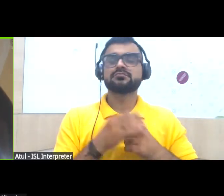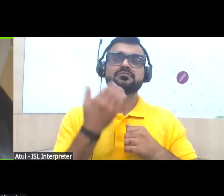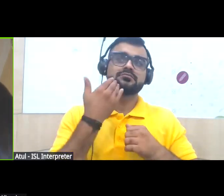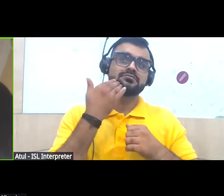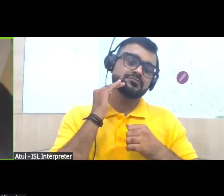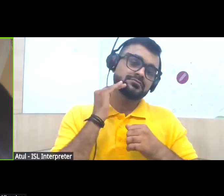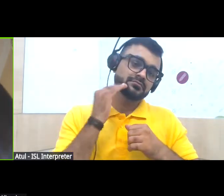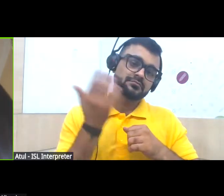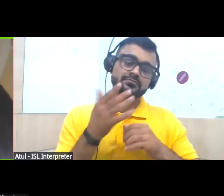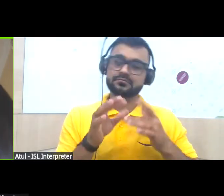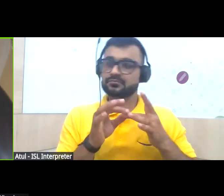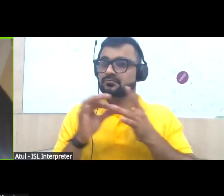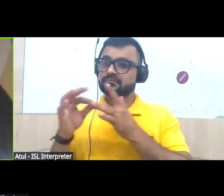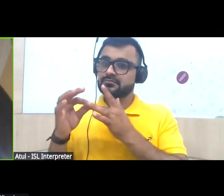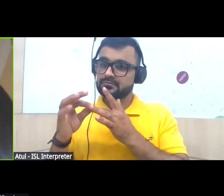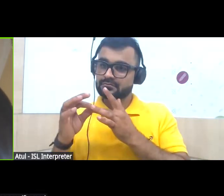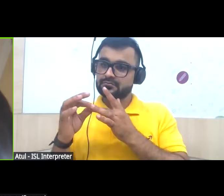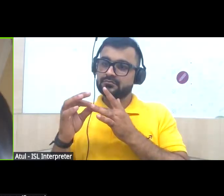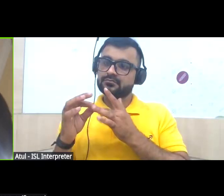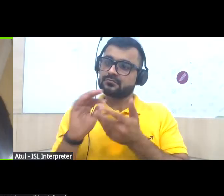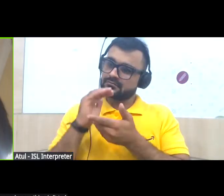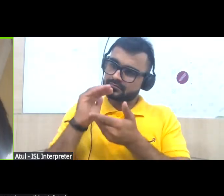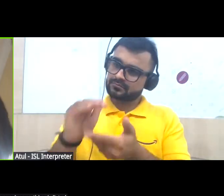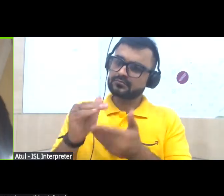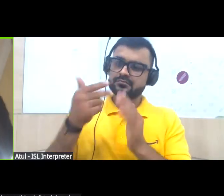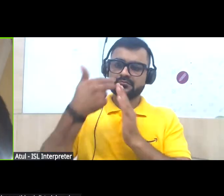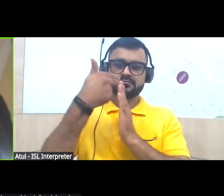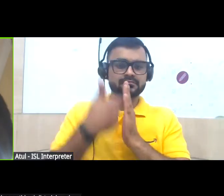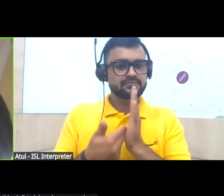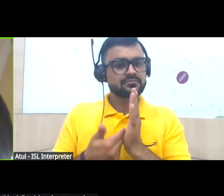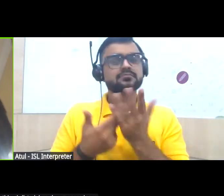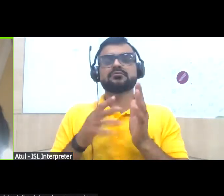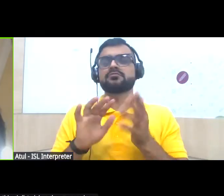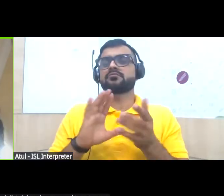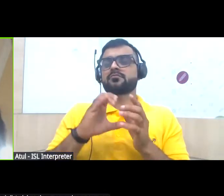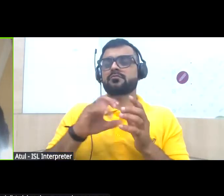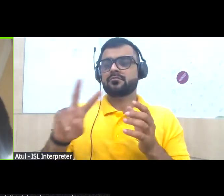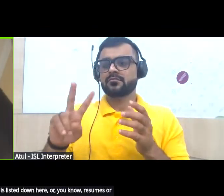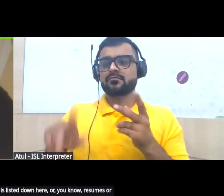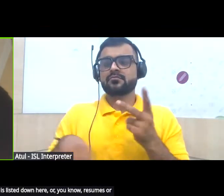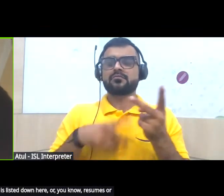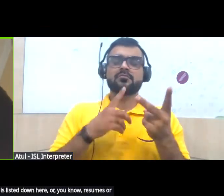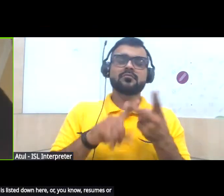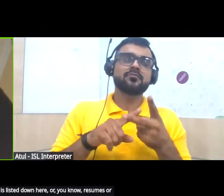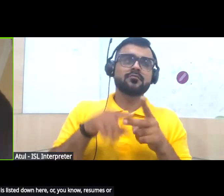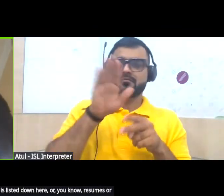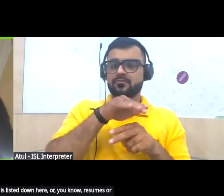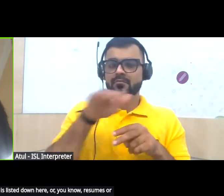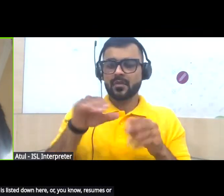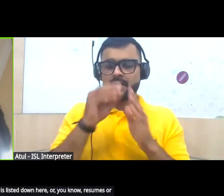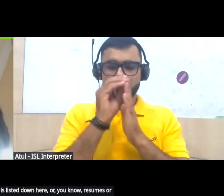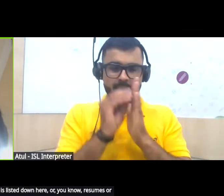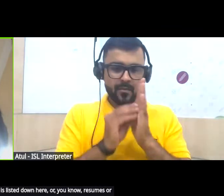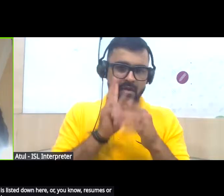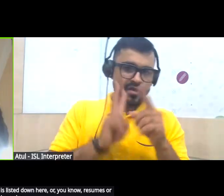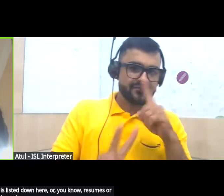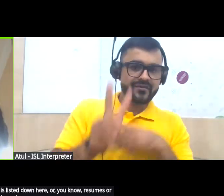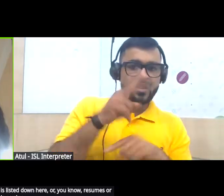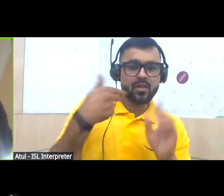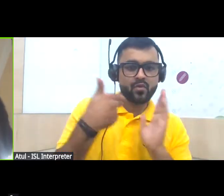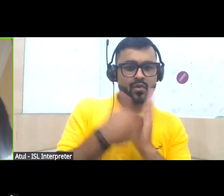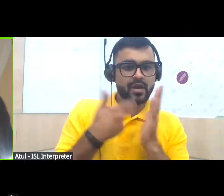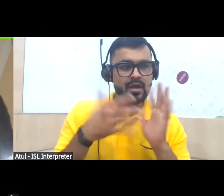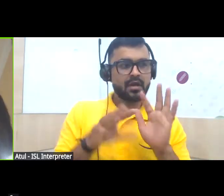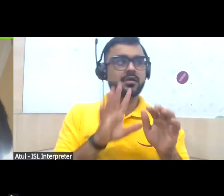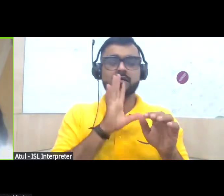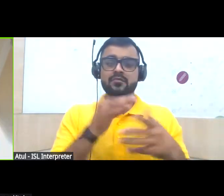when a specific award or anything is listed down in our resumes or in our portfolios, it definitely adds a value. So, and